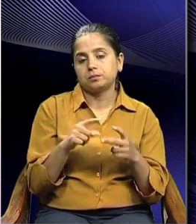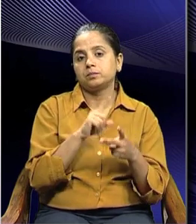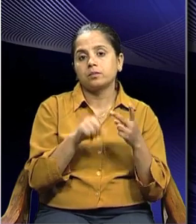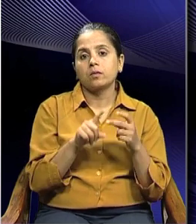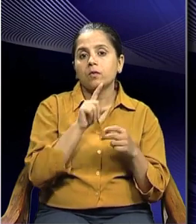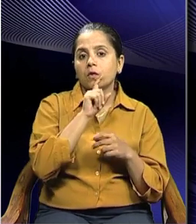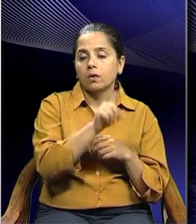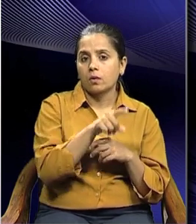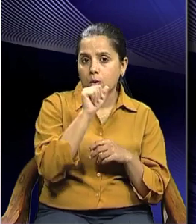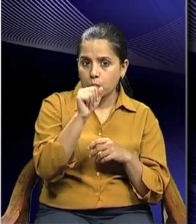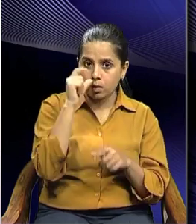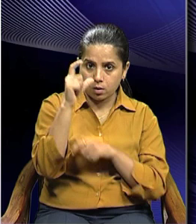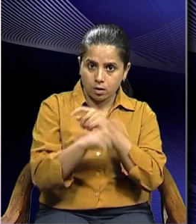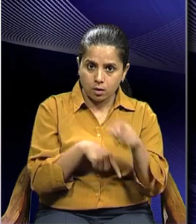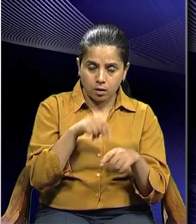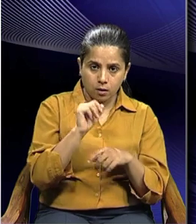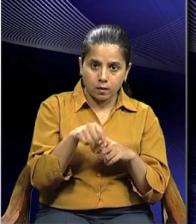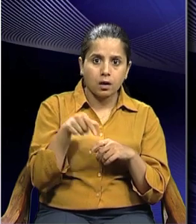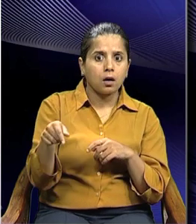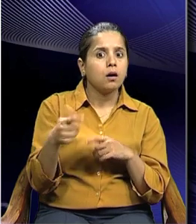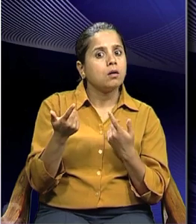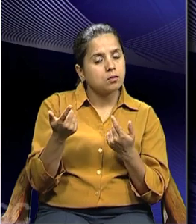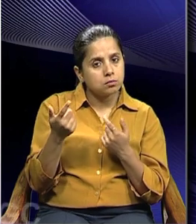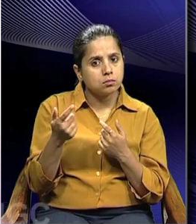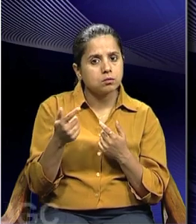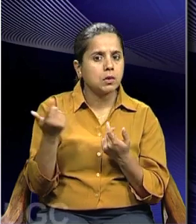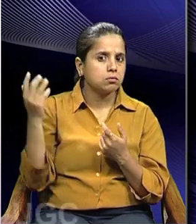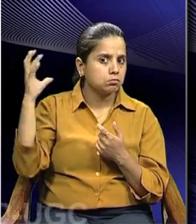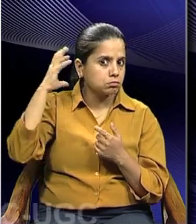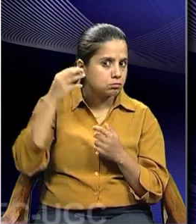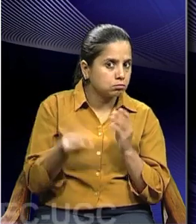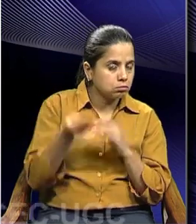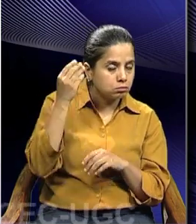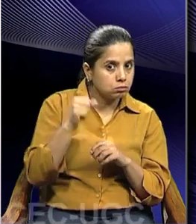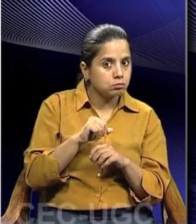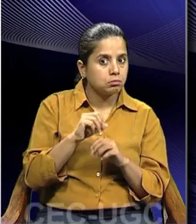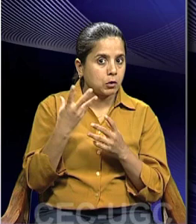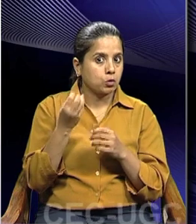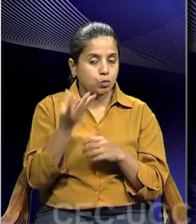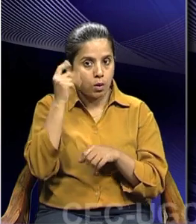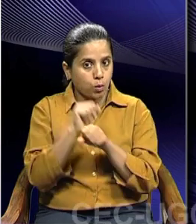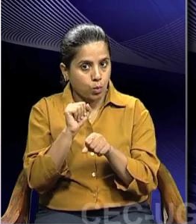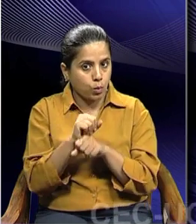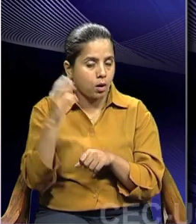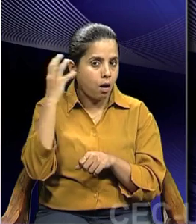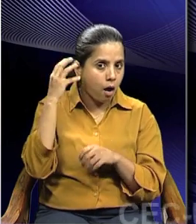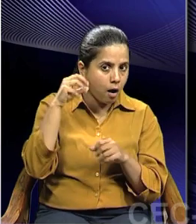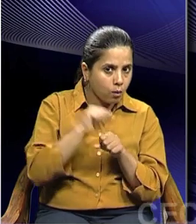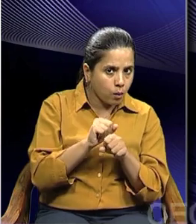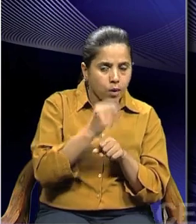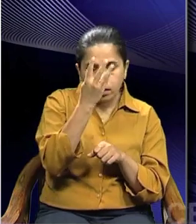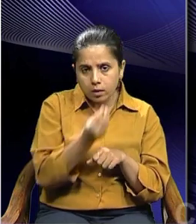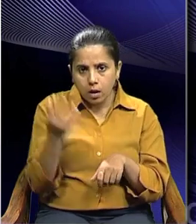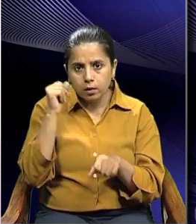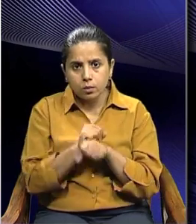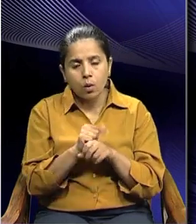is your industry is a sunrise industry or mid-noon industry or sunset industry or evergreen industry?